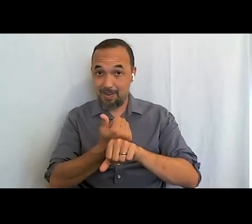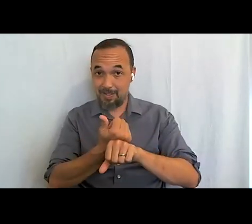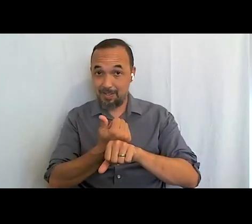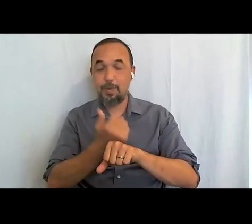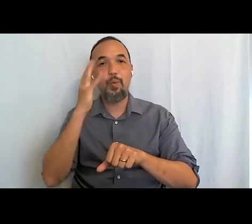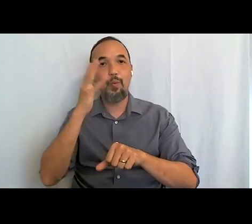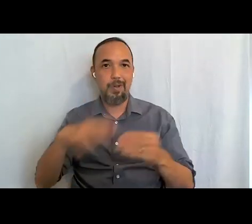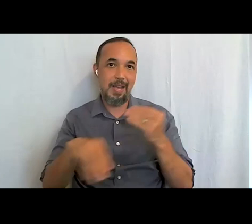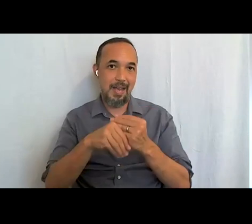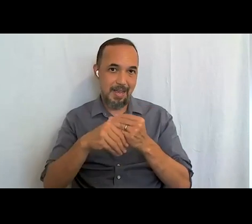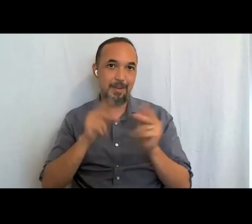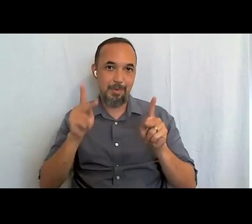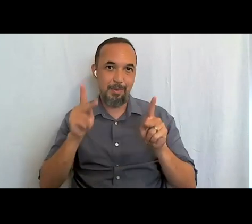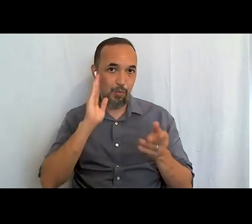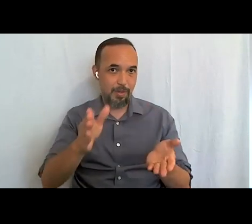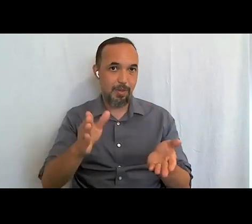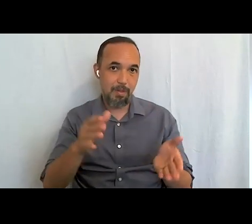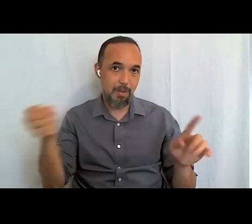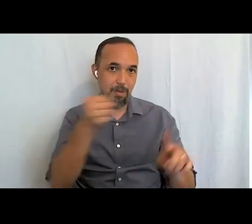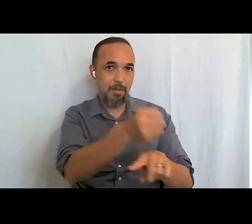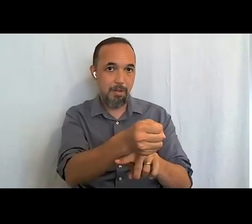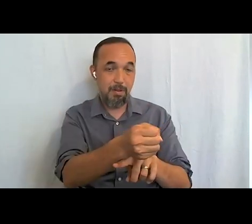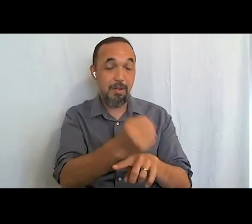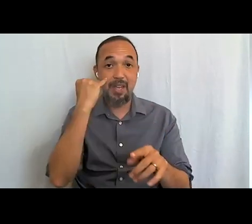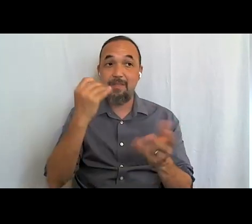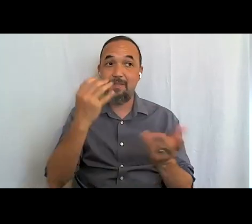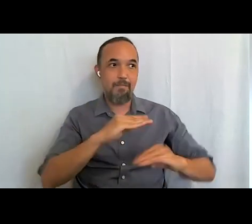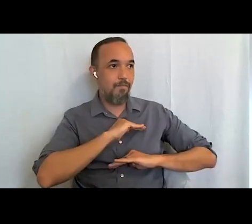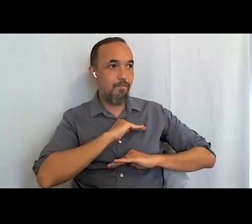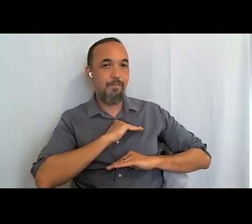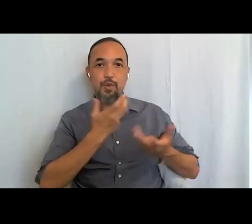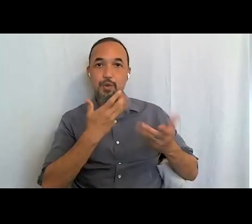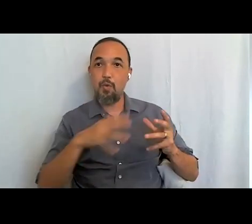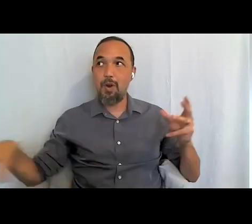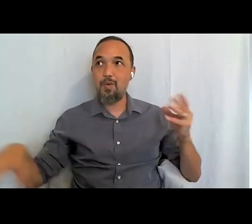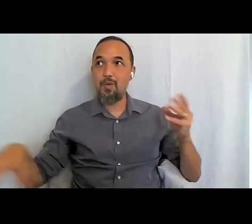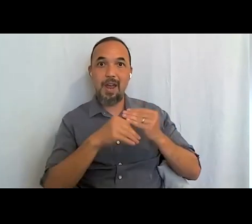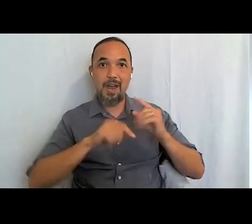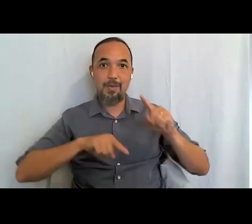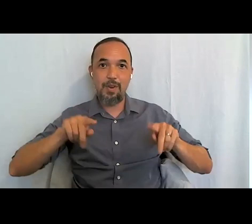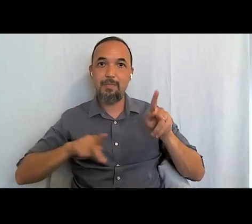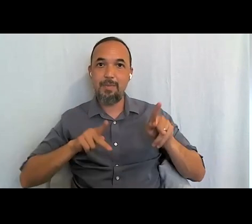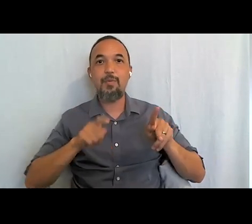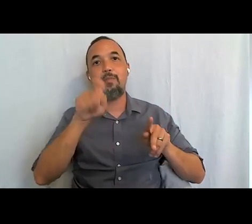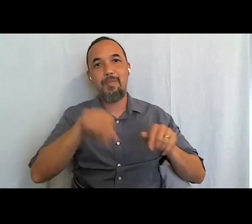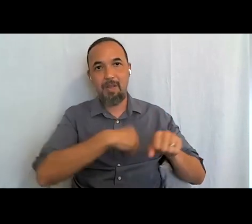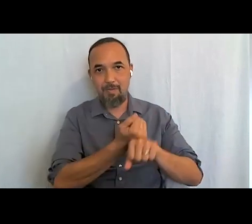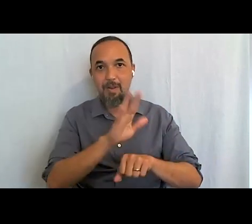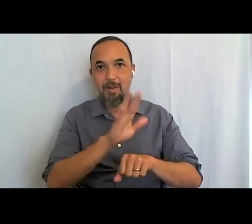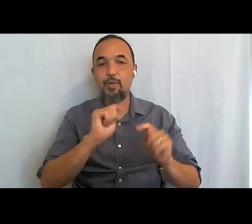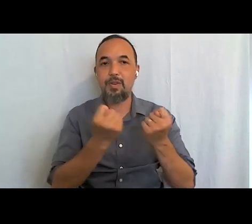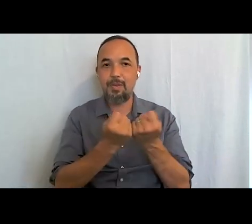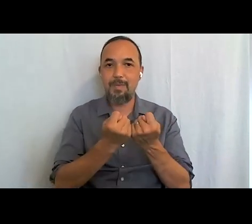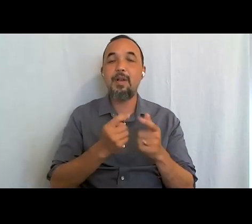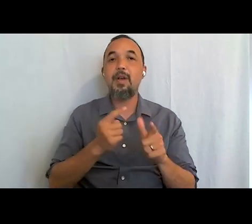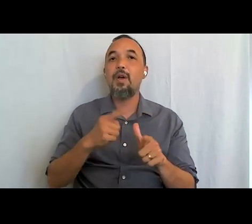Okay. Lock it down. So we're going to give you about 1 to 2. It's going to take us about 1 to 2 days. 1 to 2 days. And